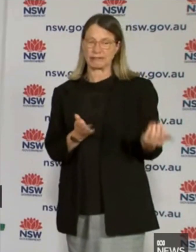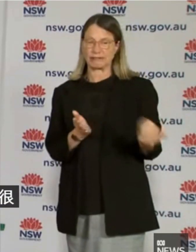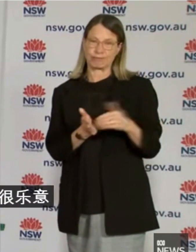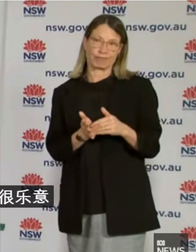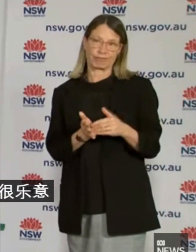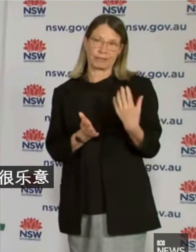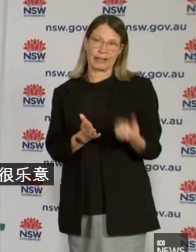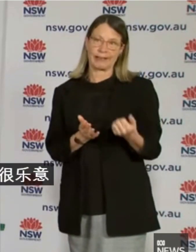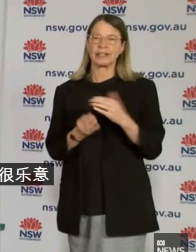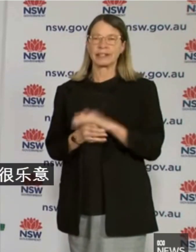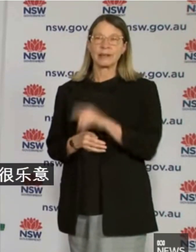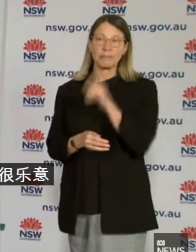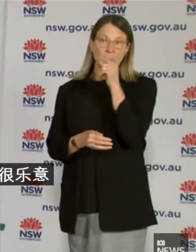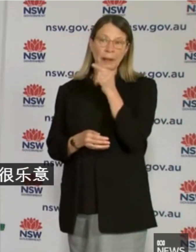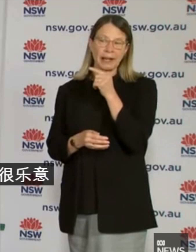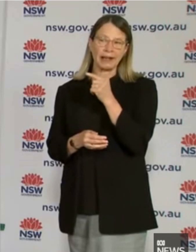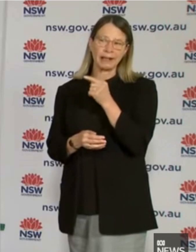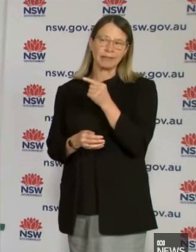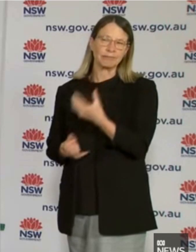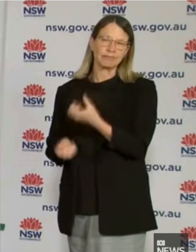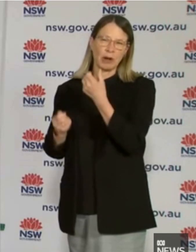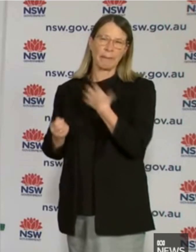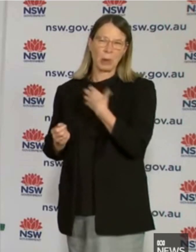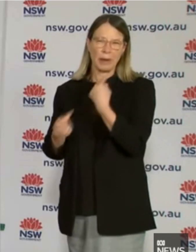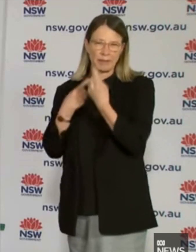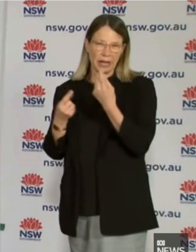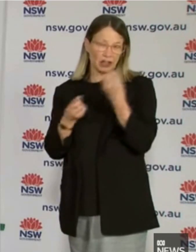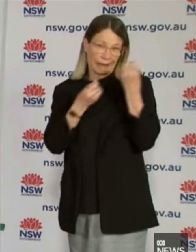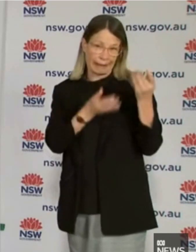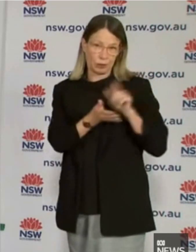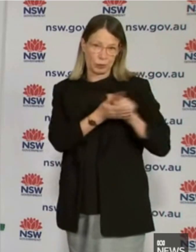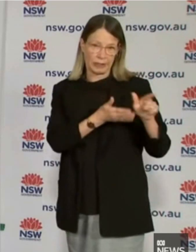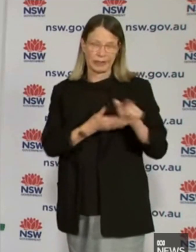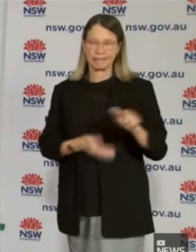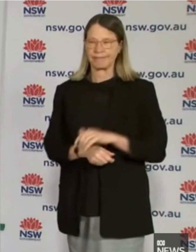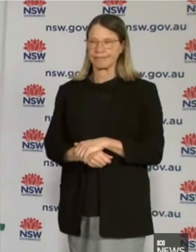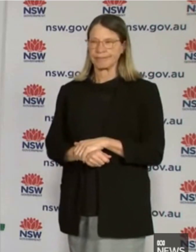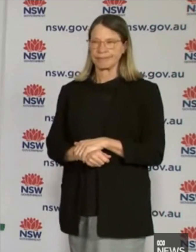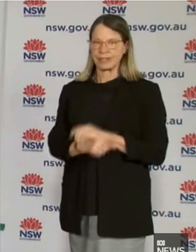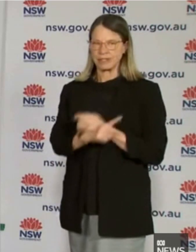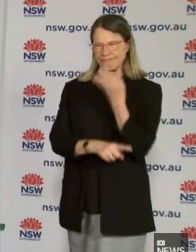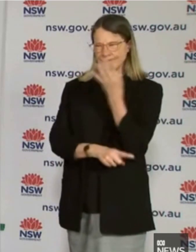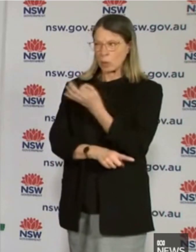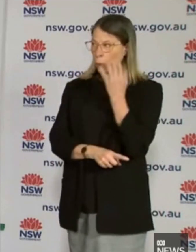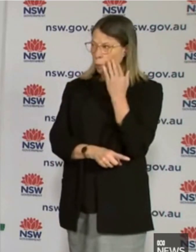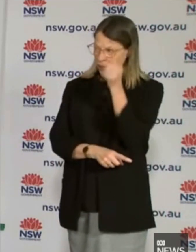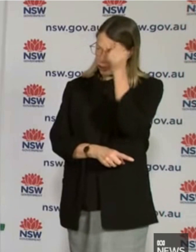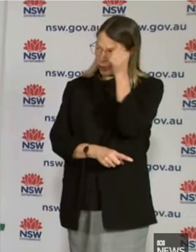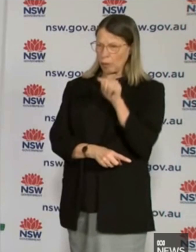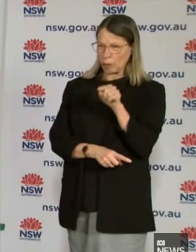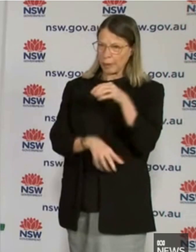So we'd be happy to provide an update around that situation in the matter. When did you become aware of this, sorry? Of